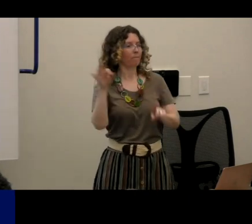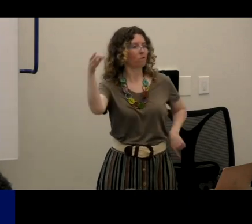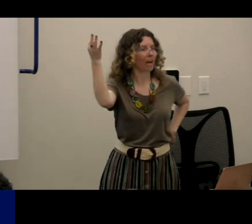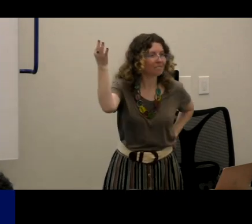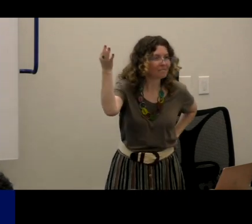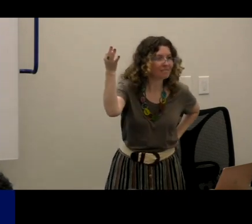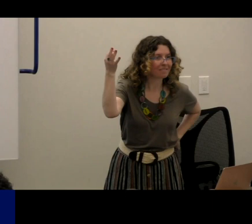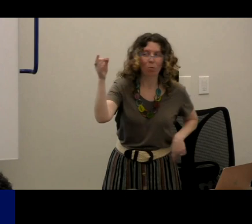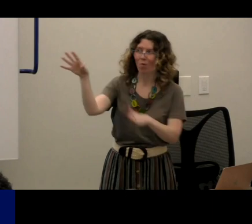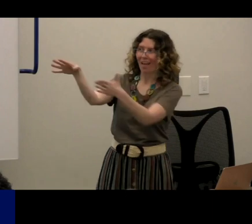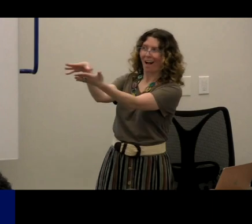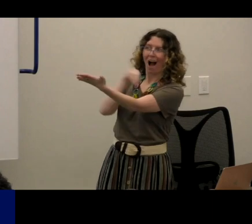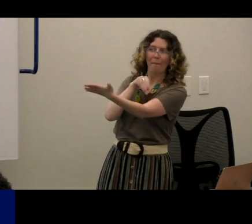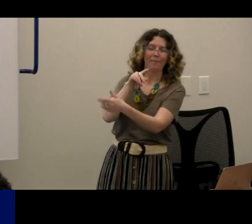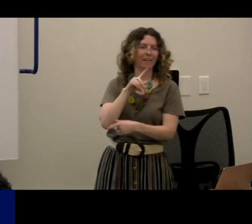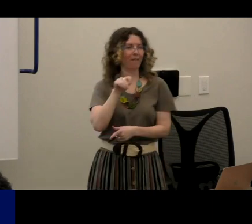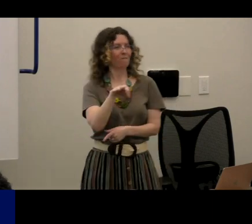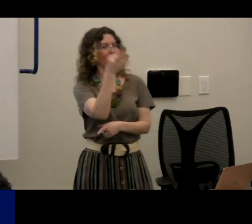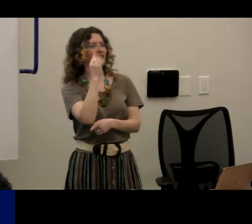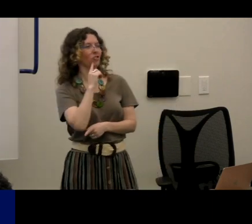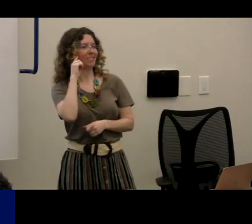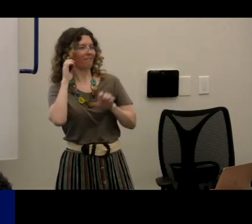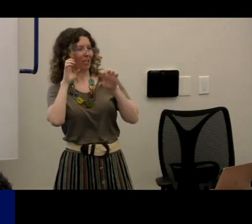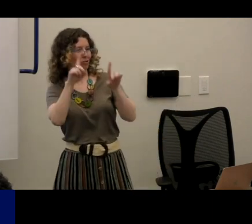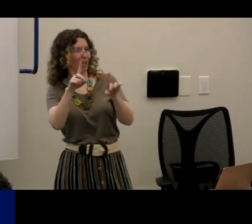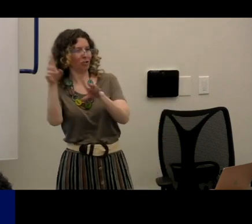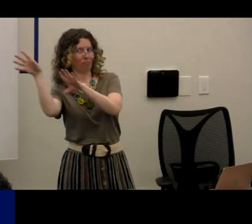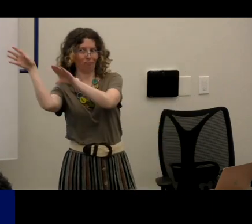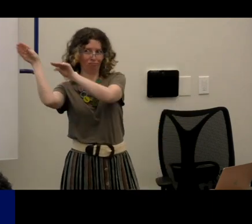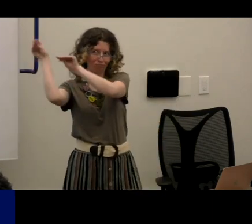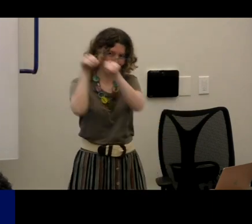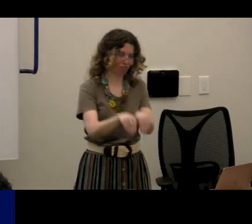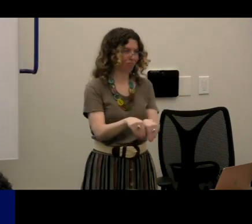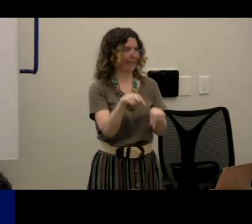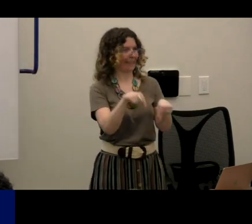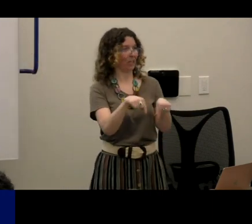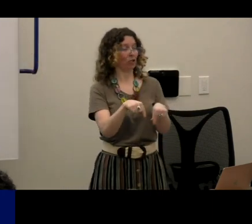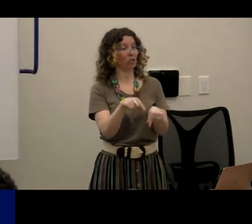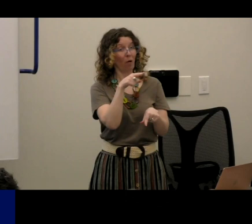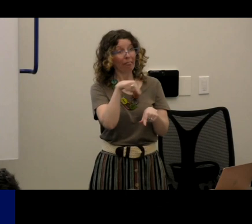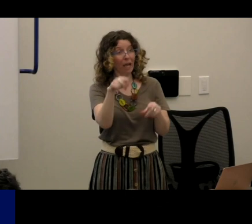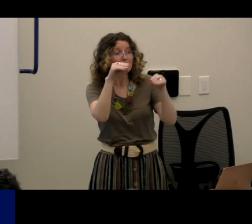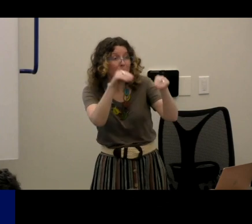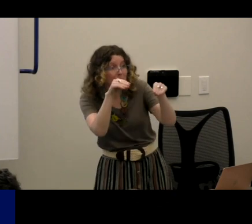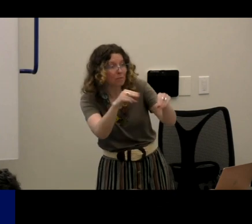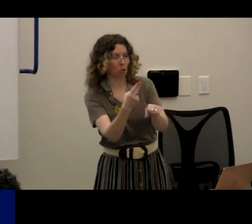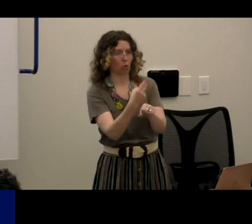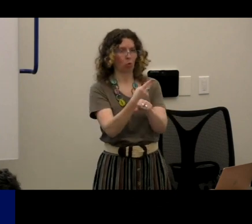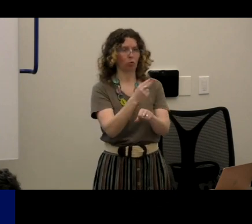who migrated here from France, brought their language and incorporated it into the education